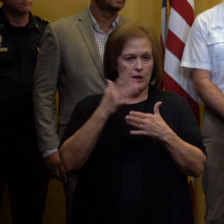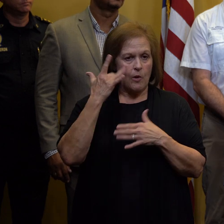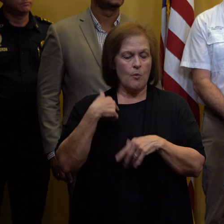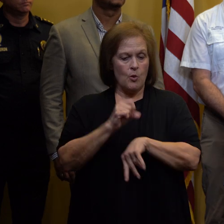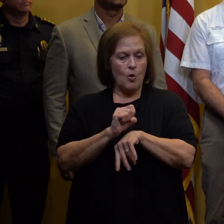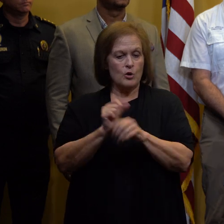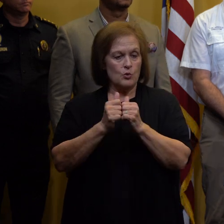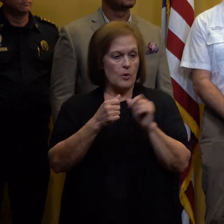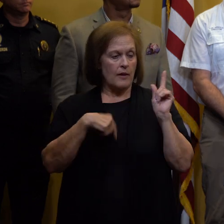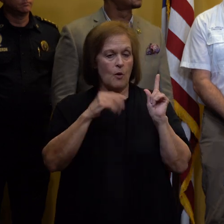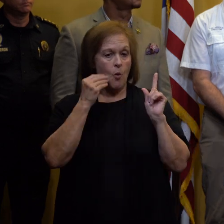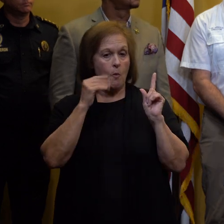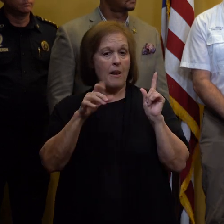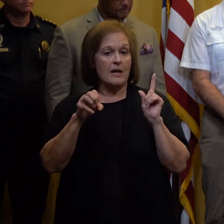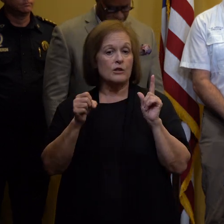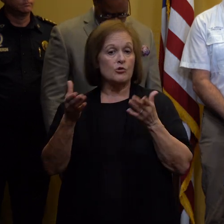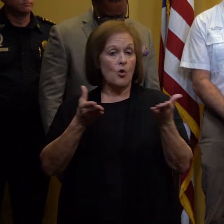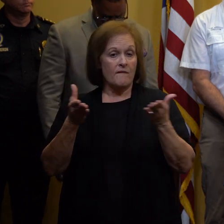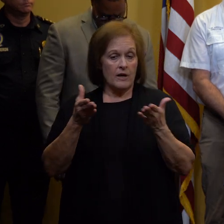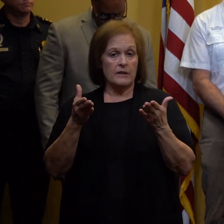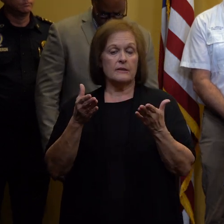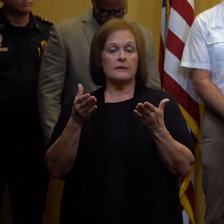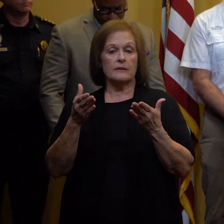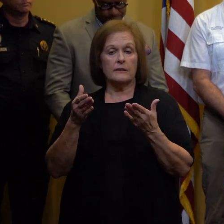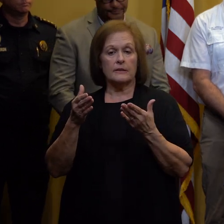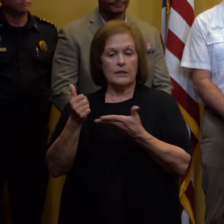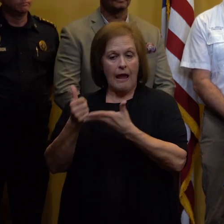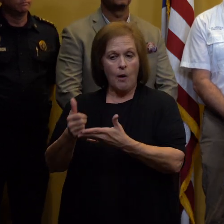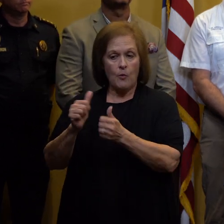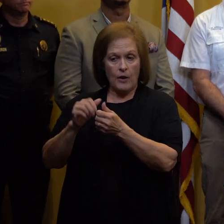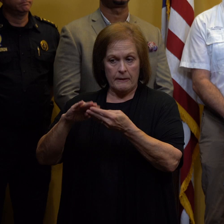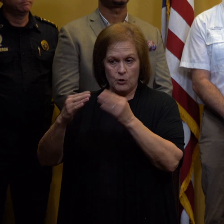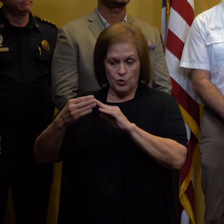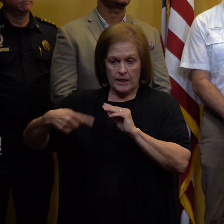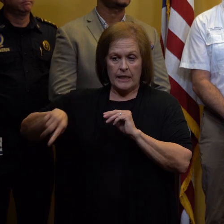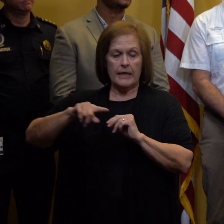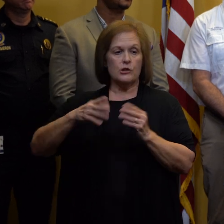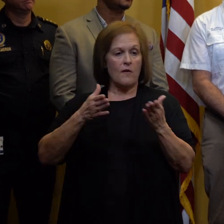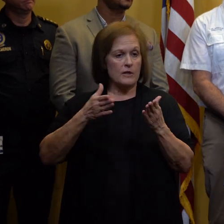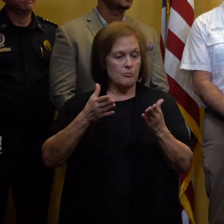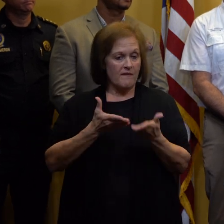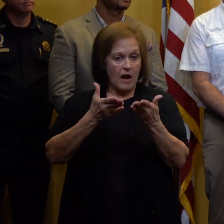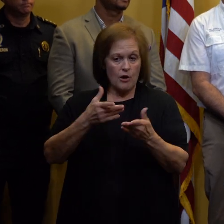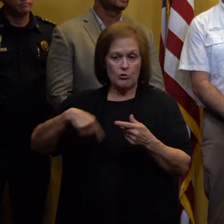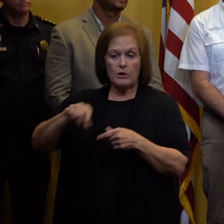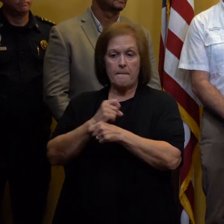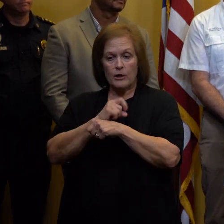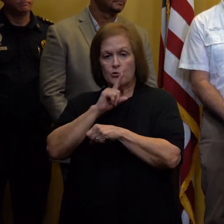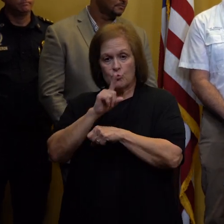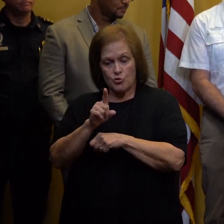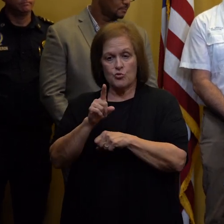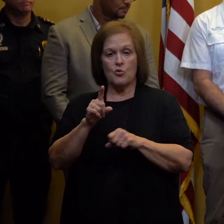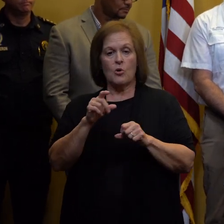with the Office of Homeless Services and Strategies, with NOSAP, with community development, with our service providers, to not only make sure that